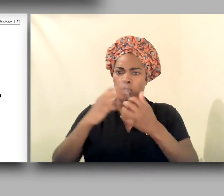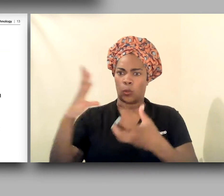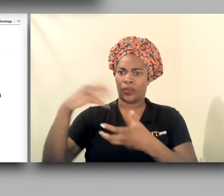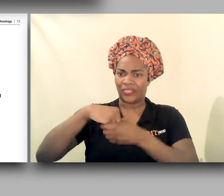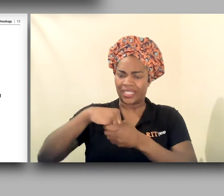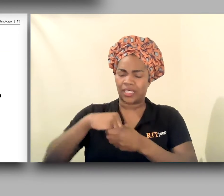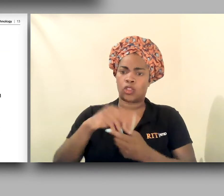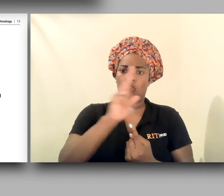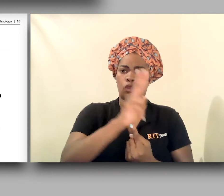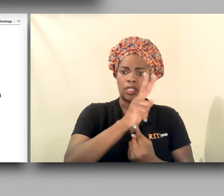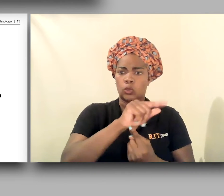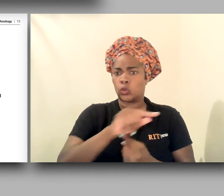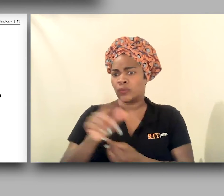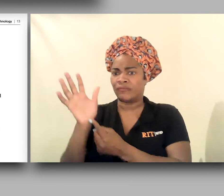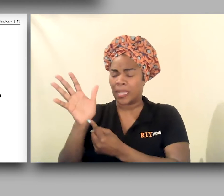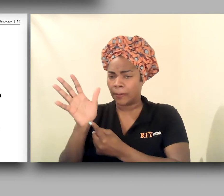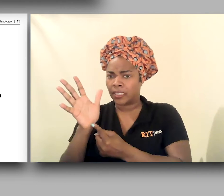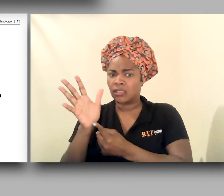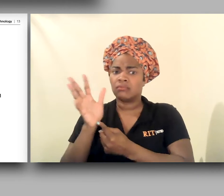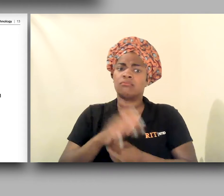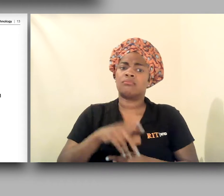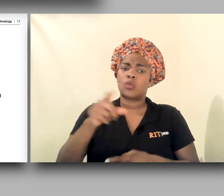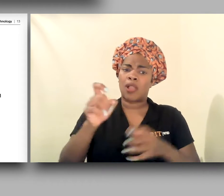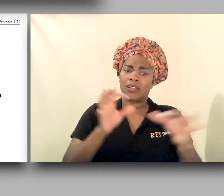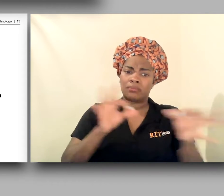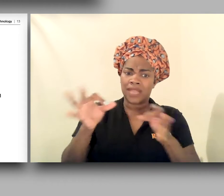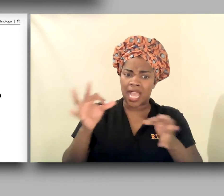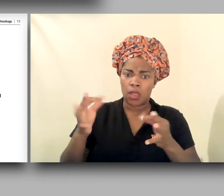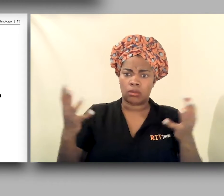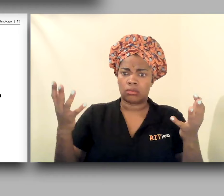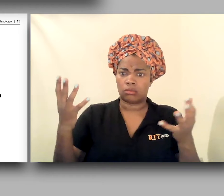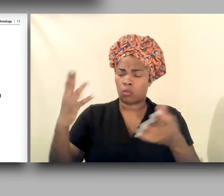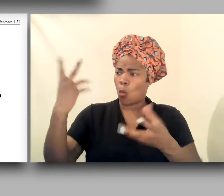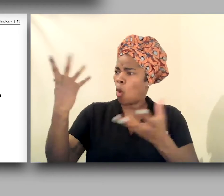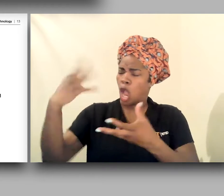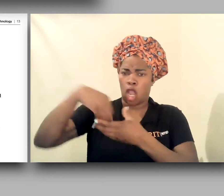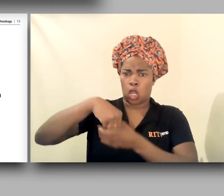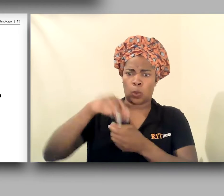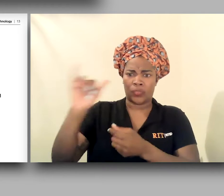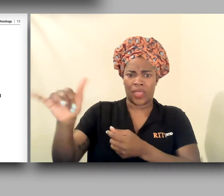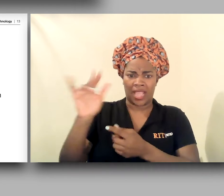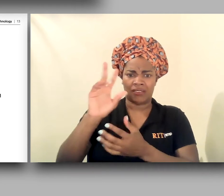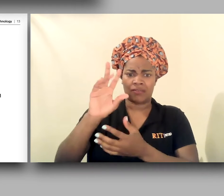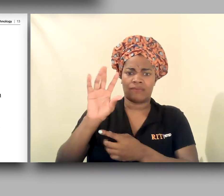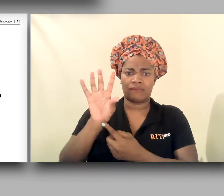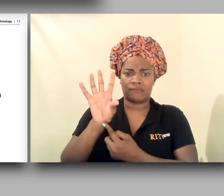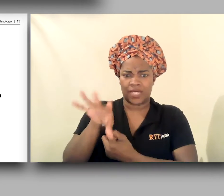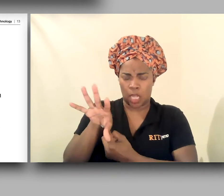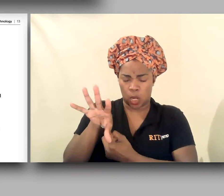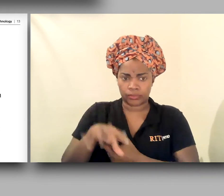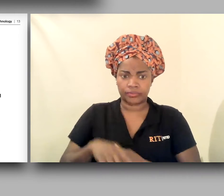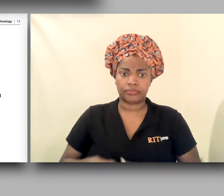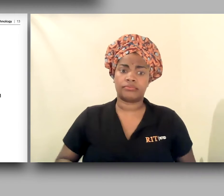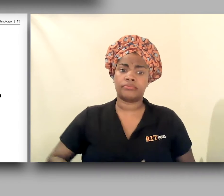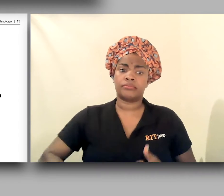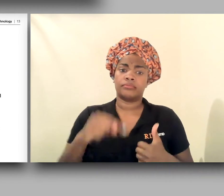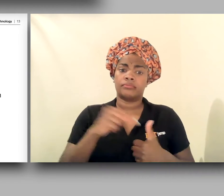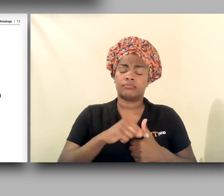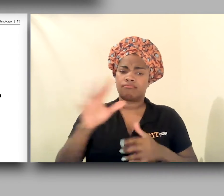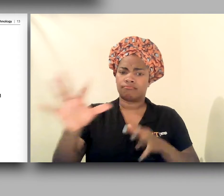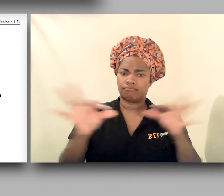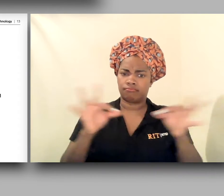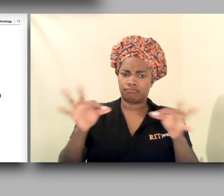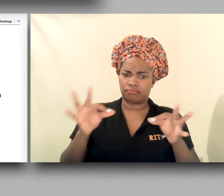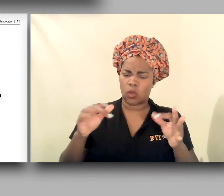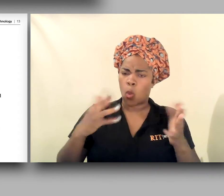5 minutes. You need to include video in the whole project. And so what can